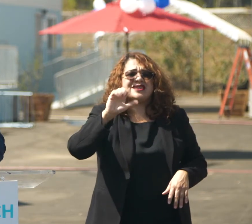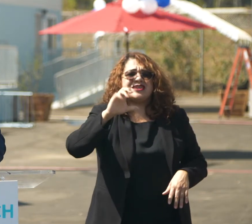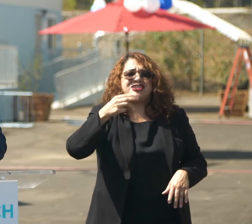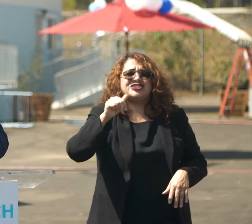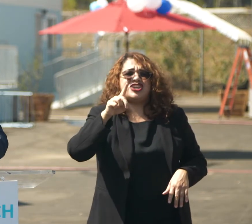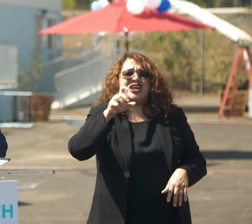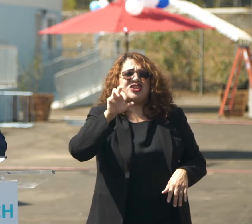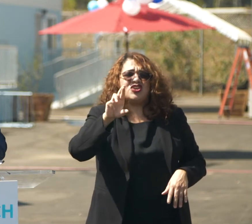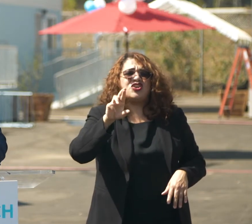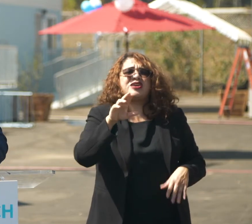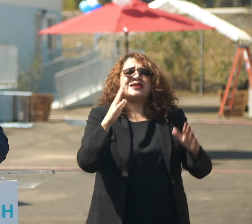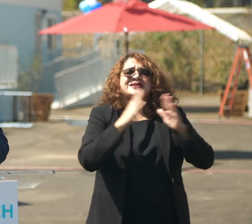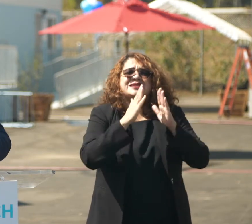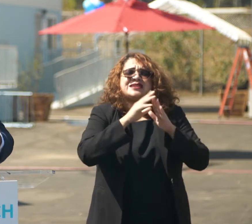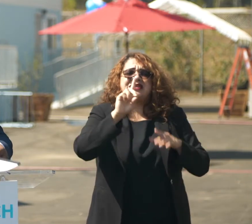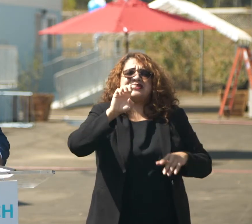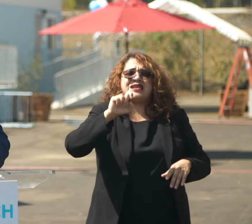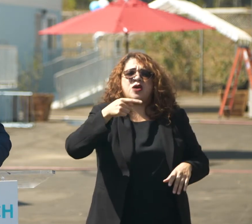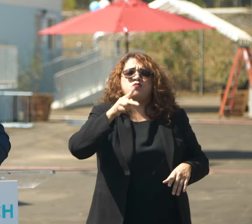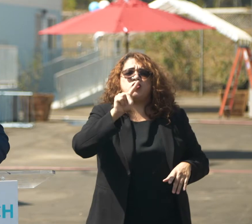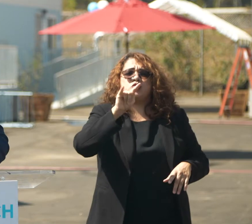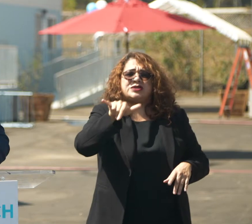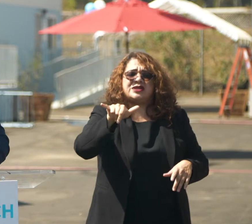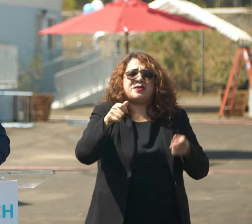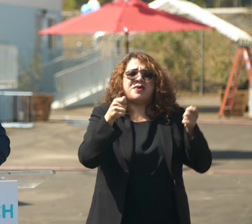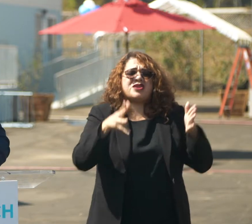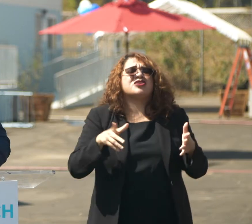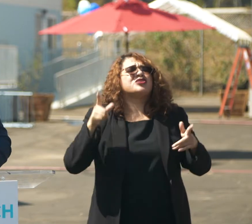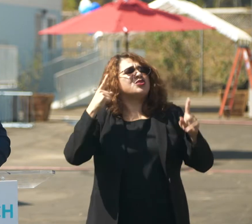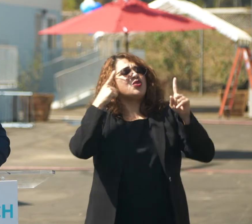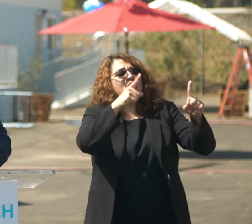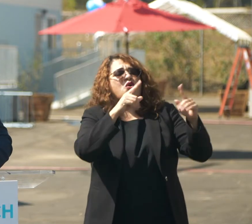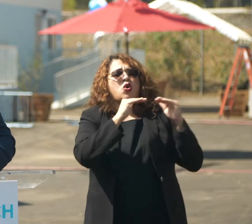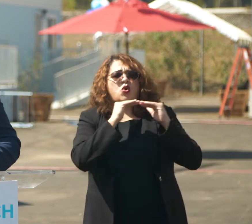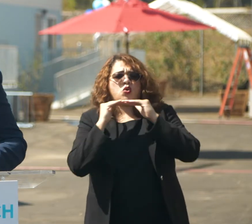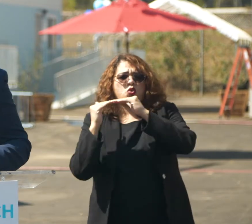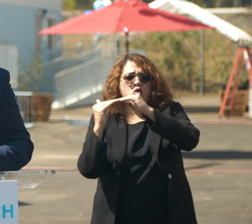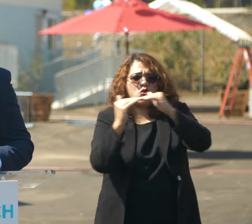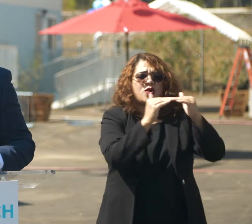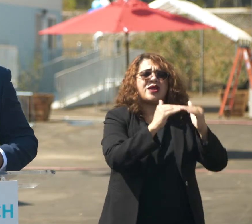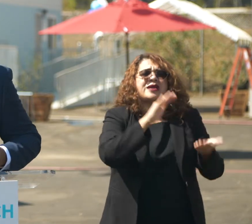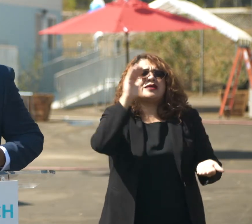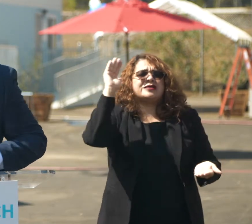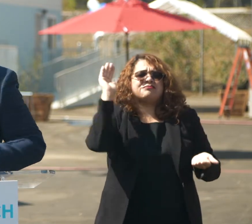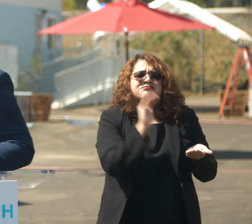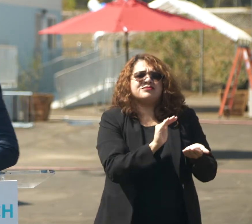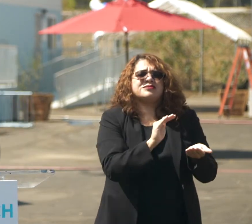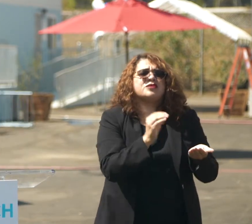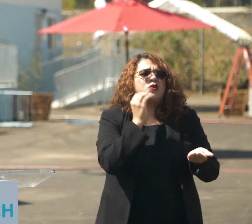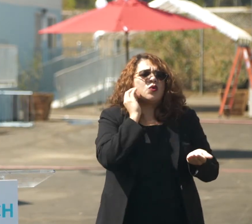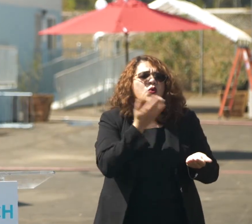for addressing and ending homelessness and expanding equity across our city. Let me hand it over to Teresa.